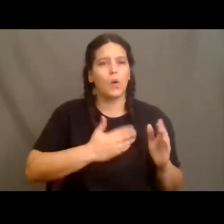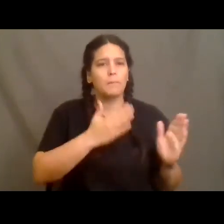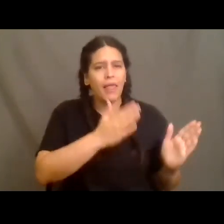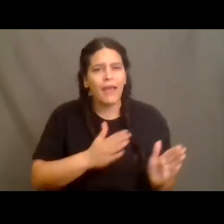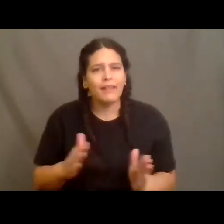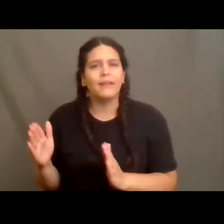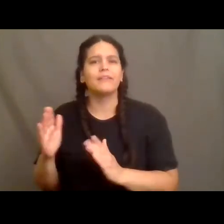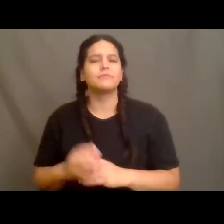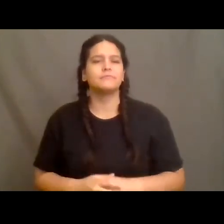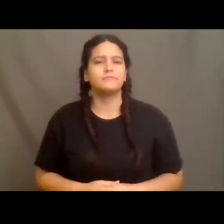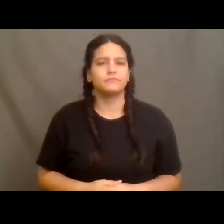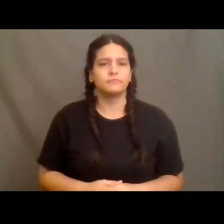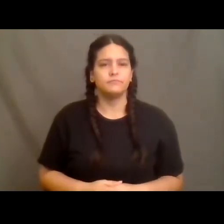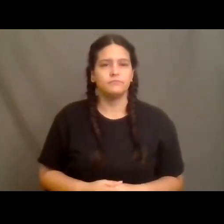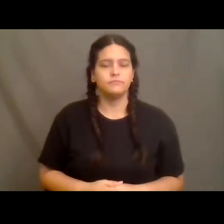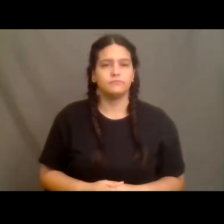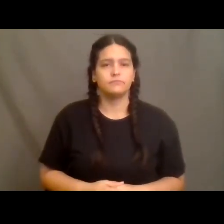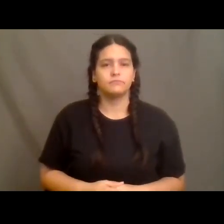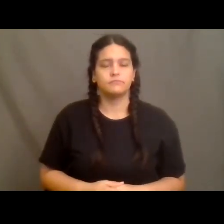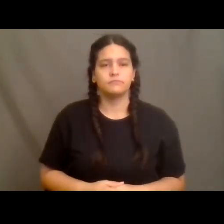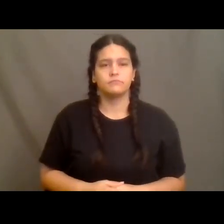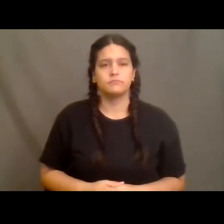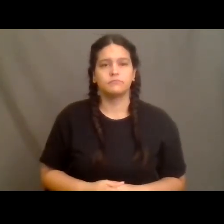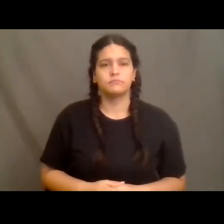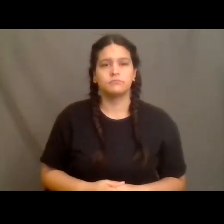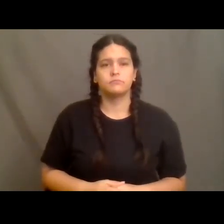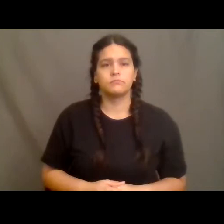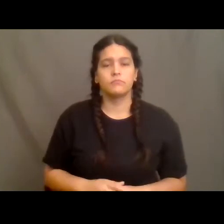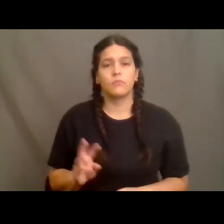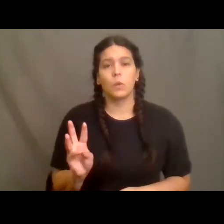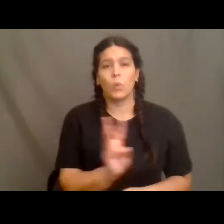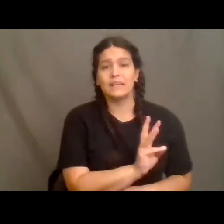And in the direction of our secret mountain,